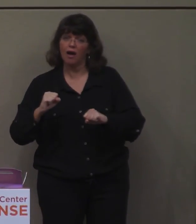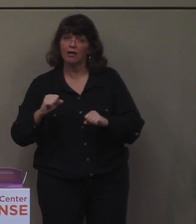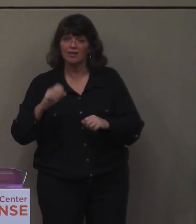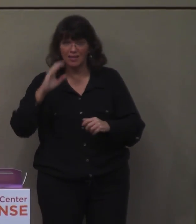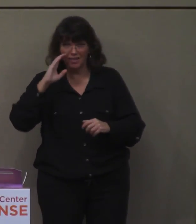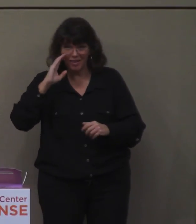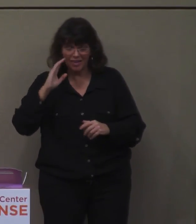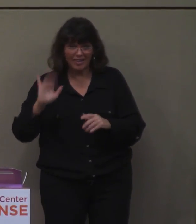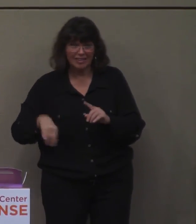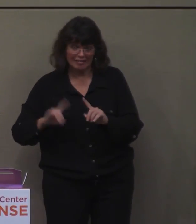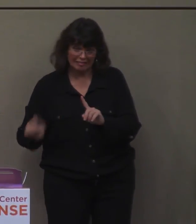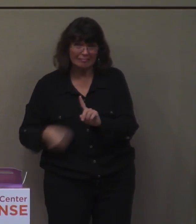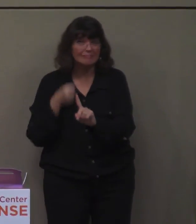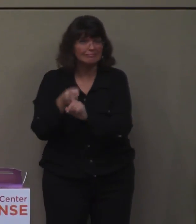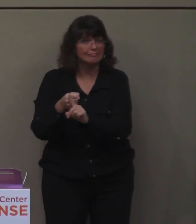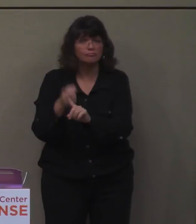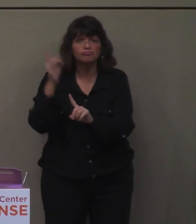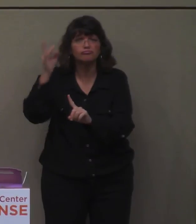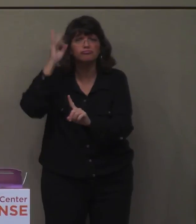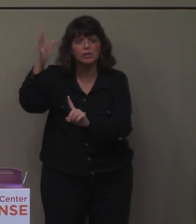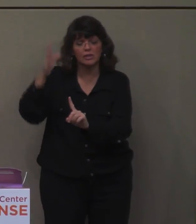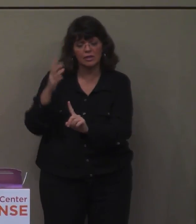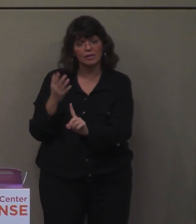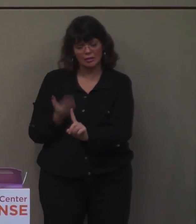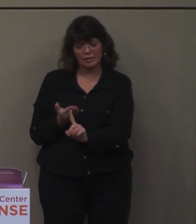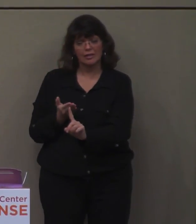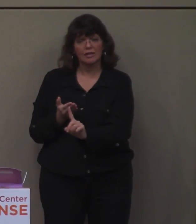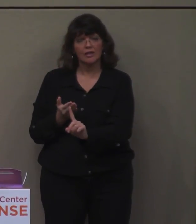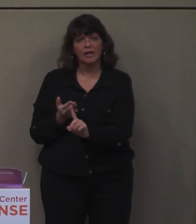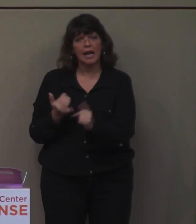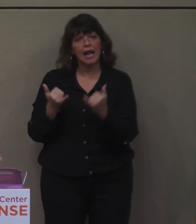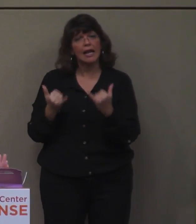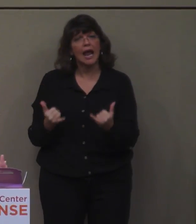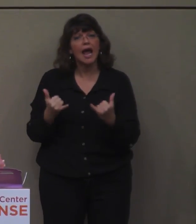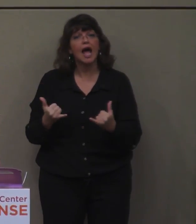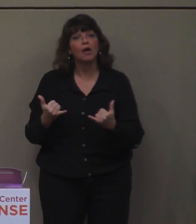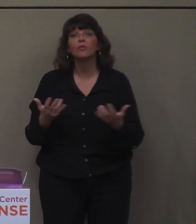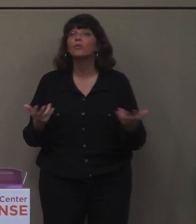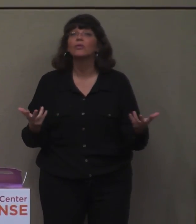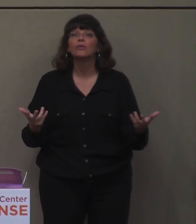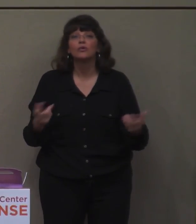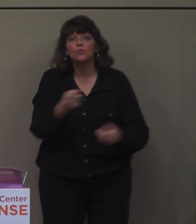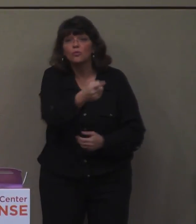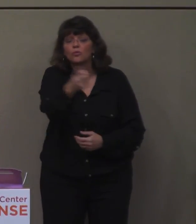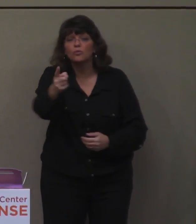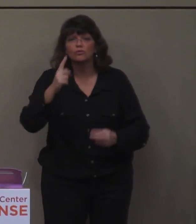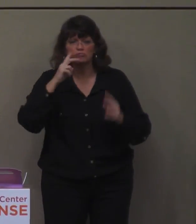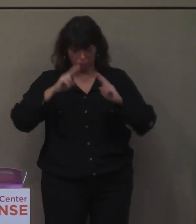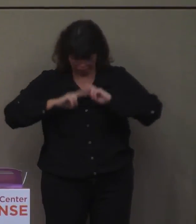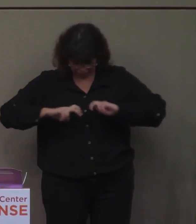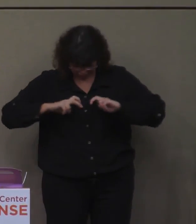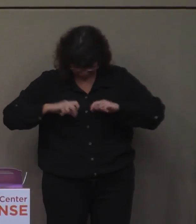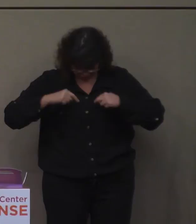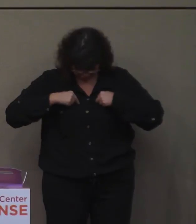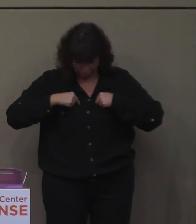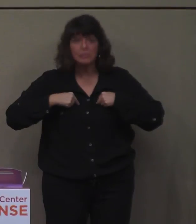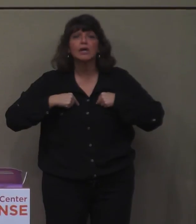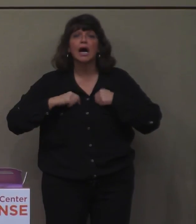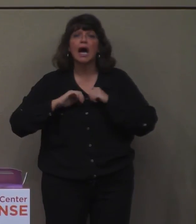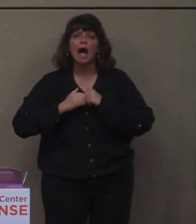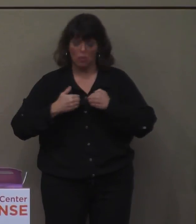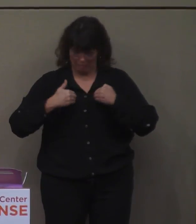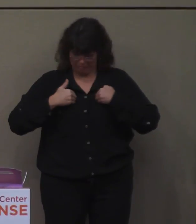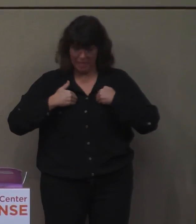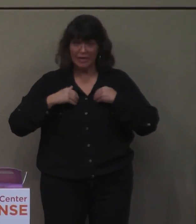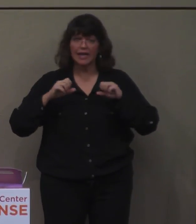happen, let's look for ways to allow this to make us better and not bitter, to be able to grow and learn from this,